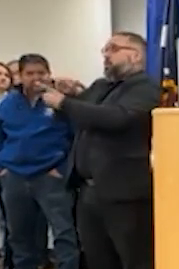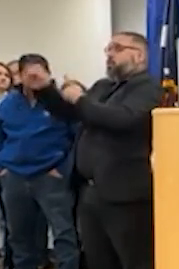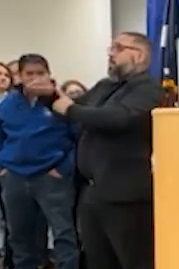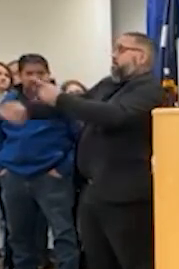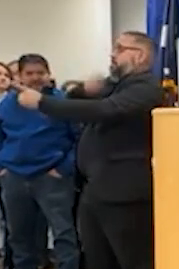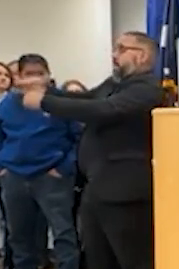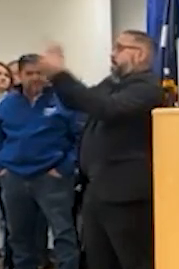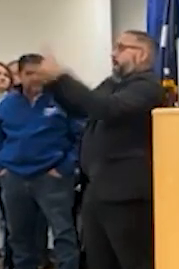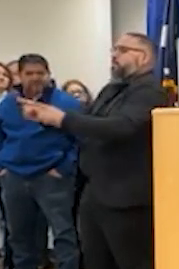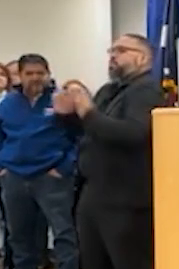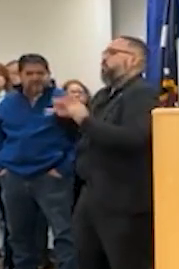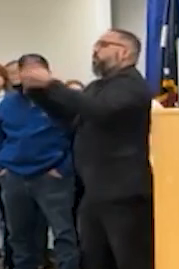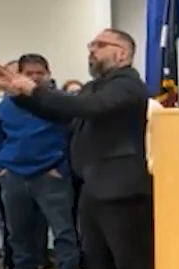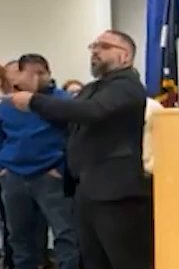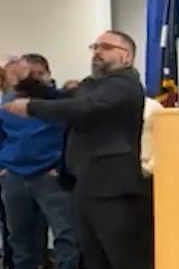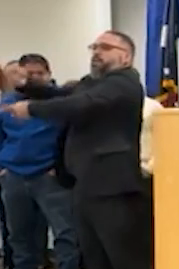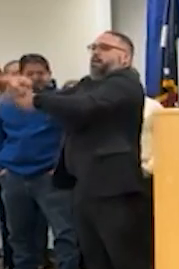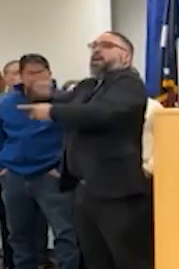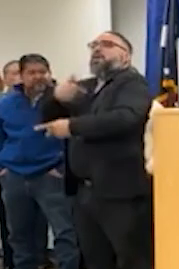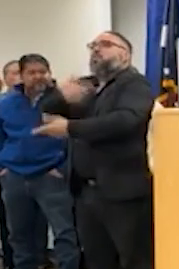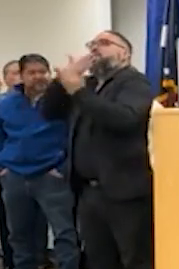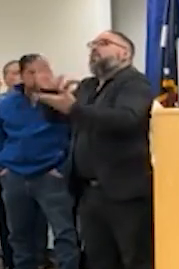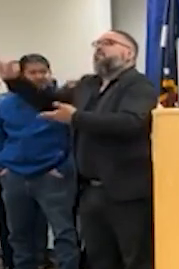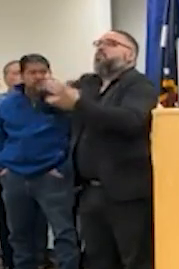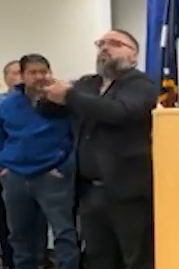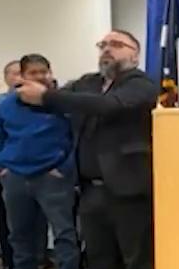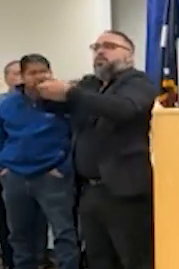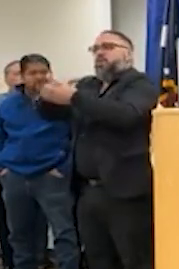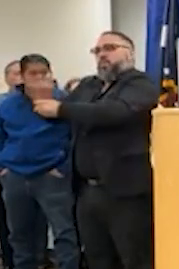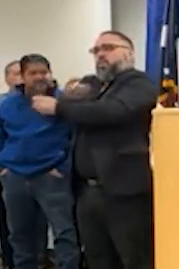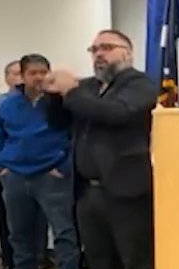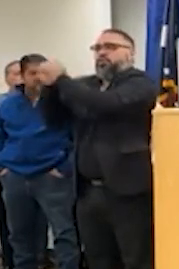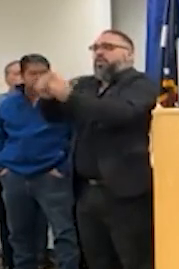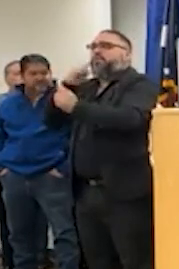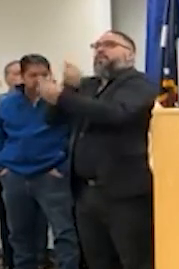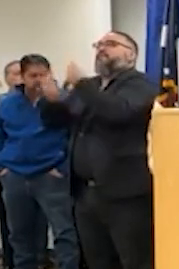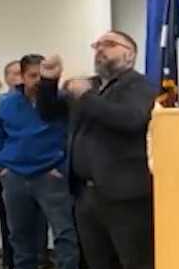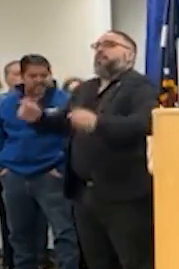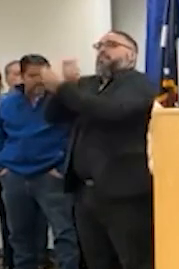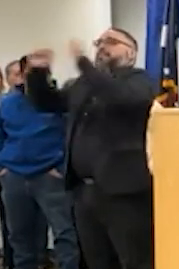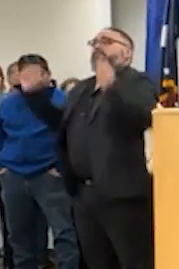We appreciate the public's patience and cooperation as we work to keep everyone safe. Thank you.